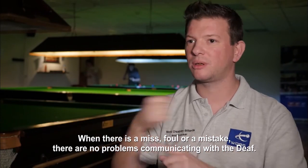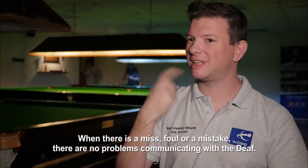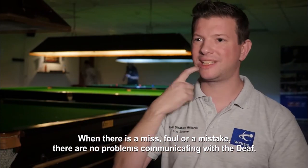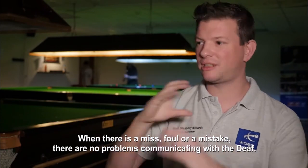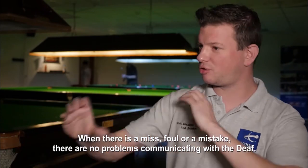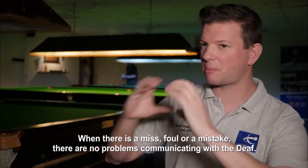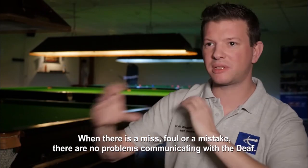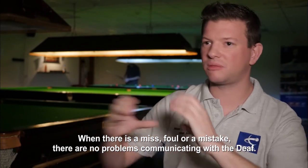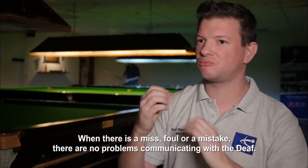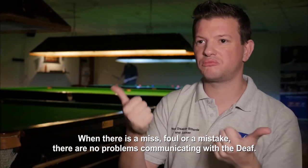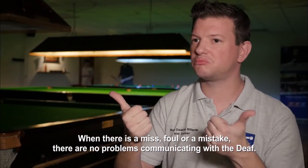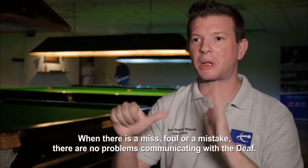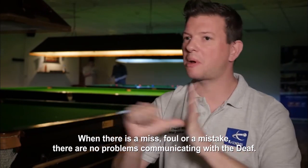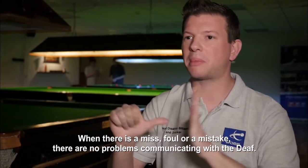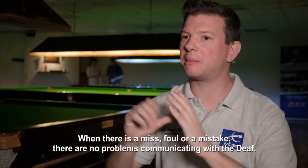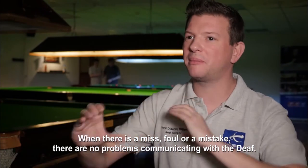It's open for anybody.